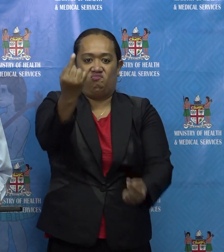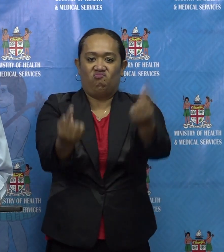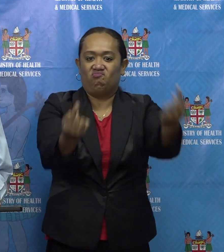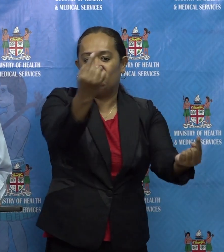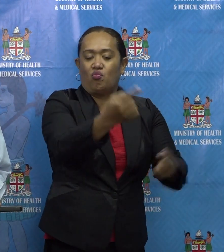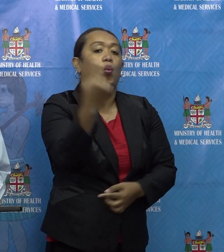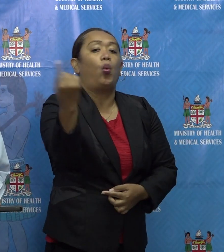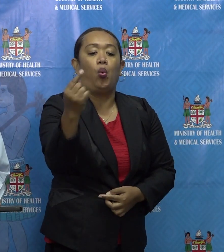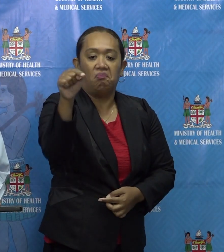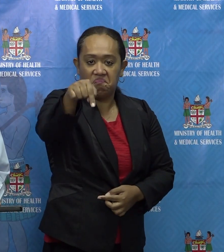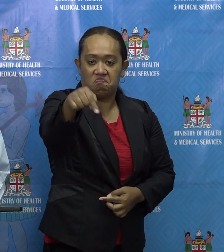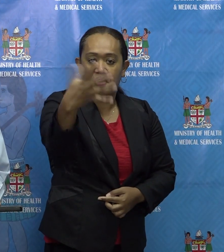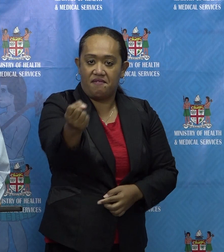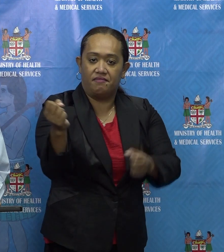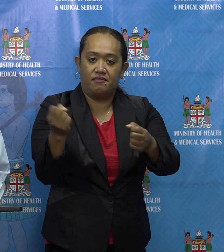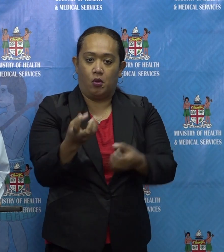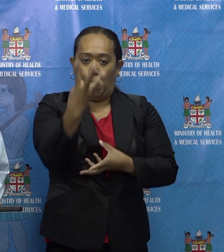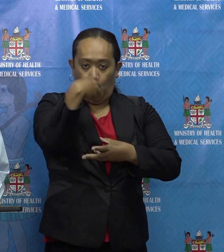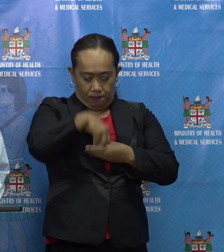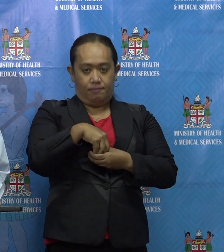who could still be highly contagious.